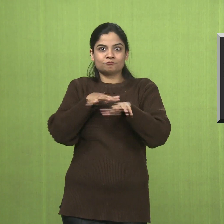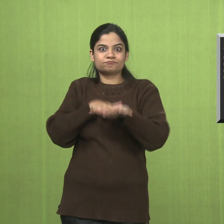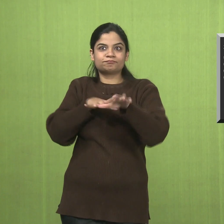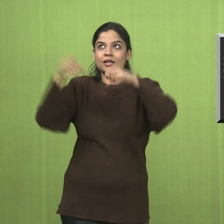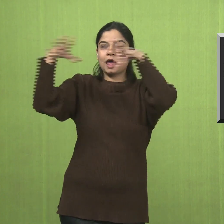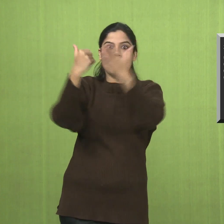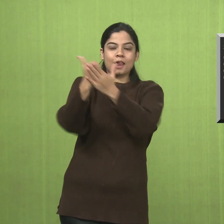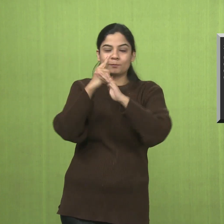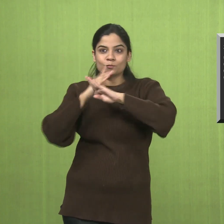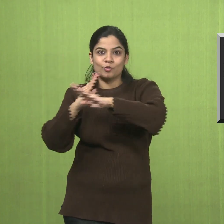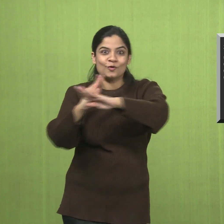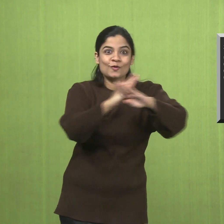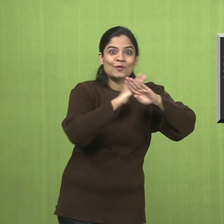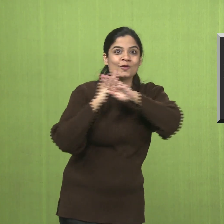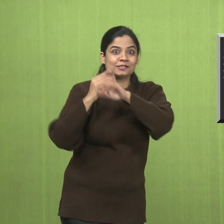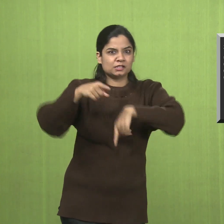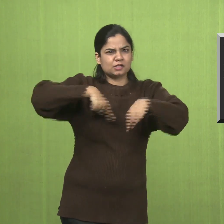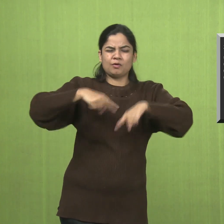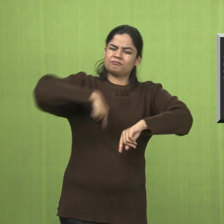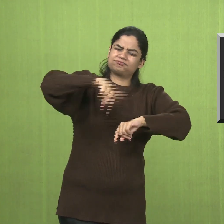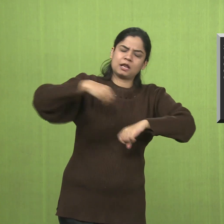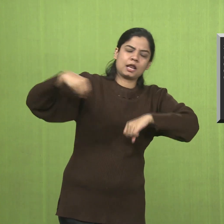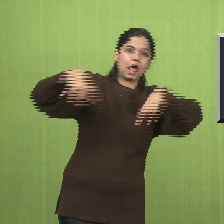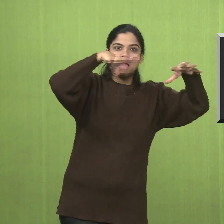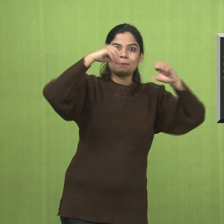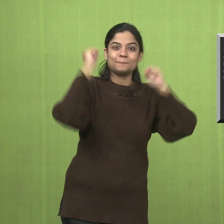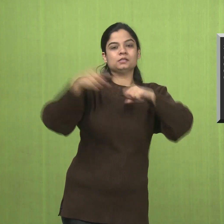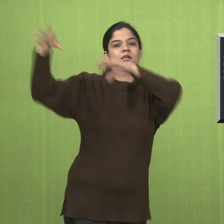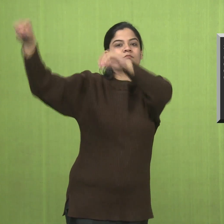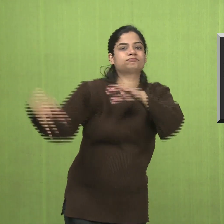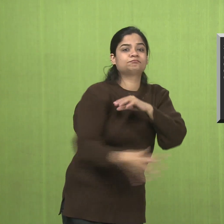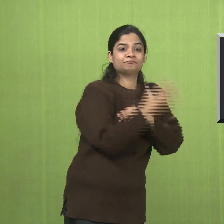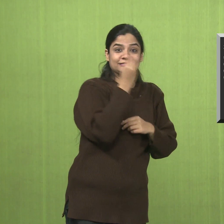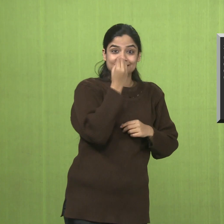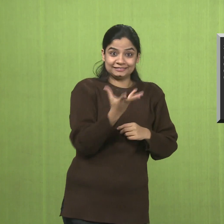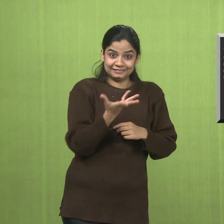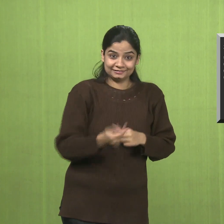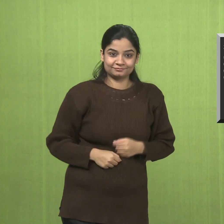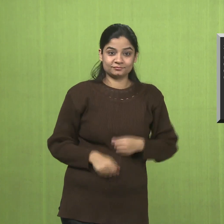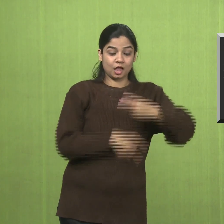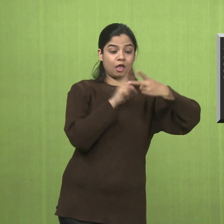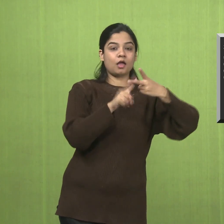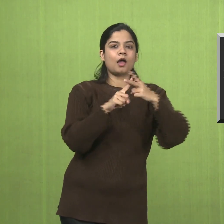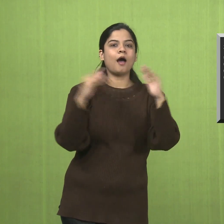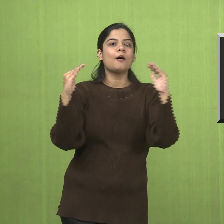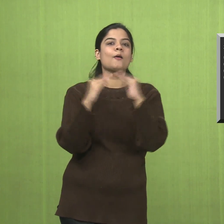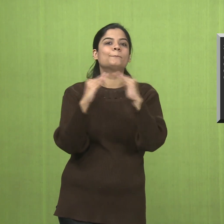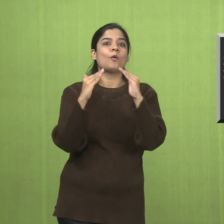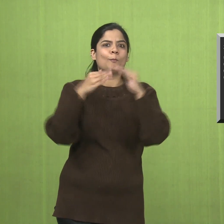We always need street lights, so that we can see on the streets at the night. So it can be used in the streets. It can be used in homes as